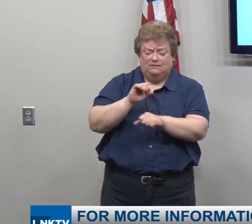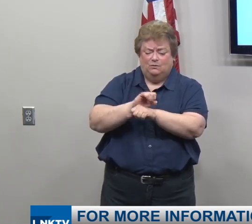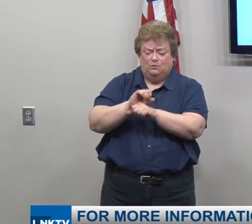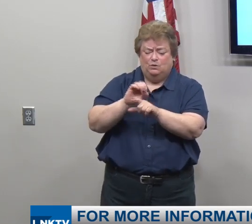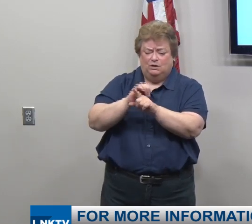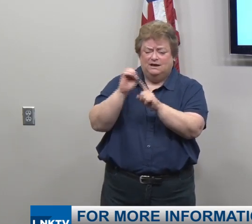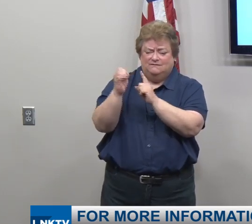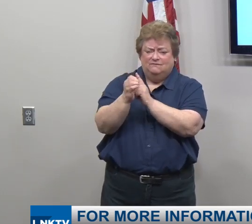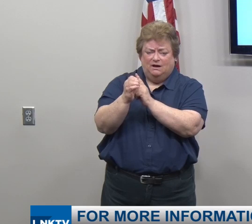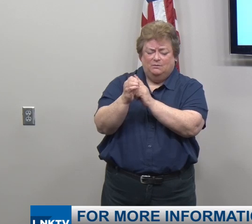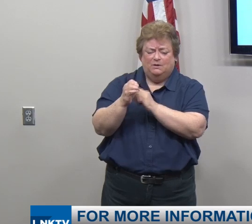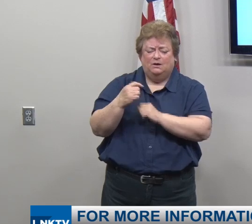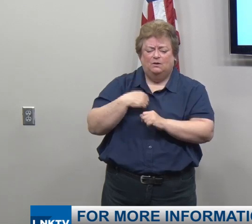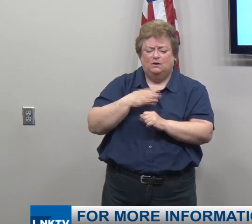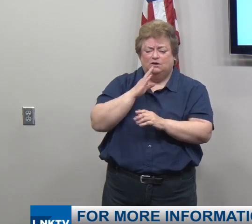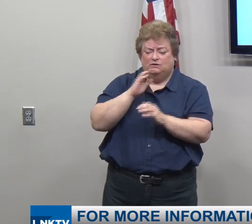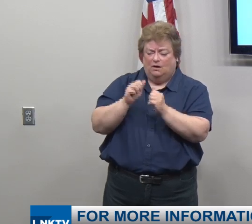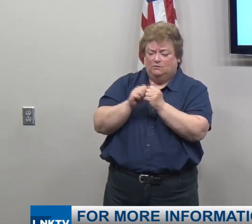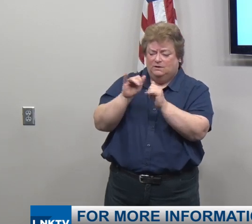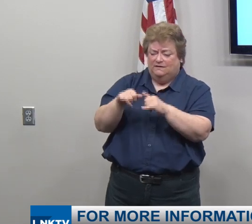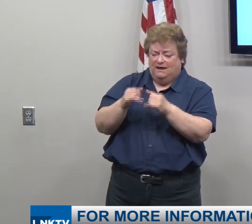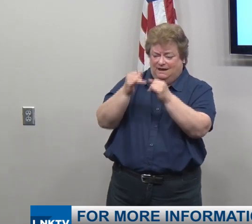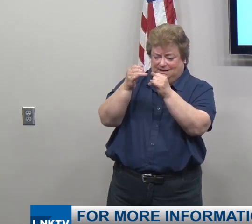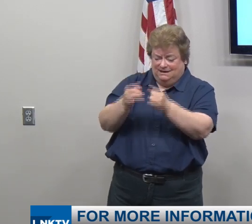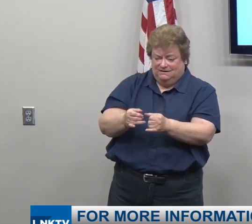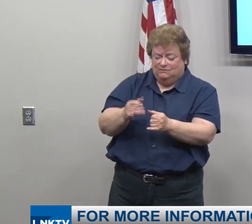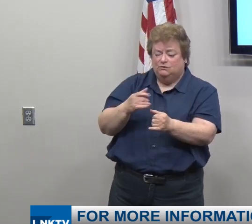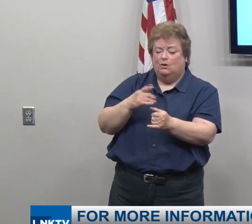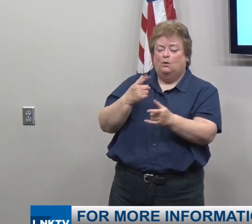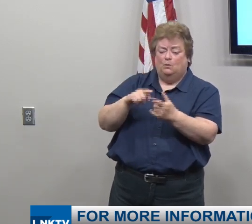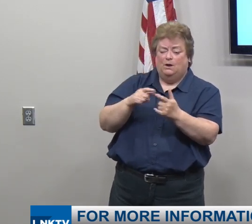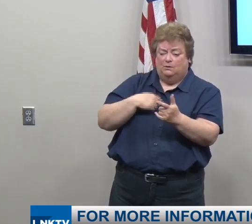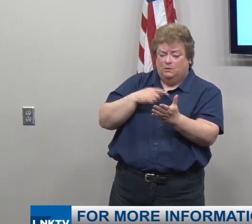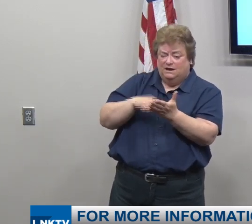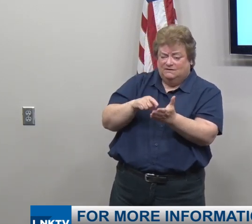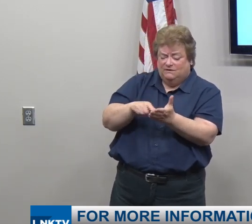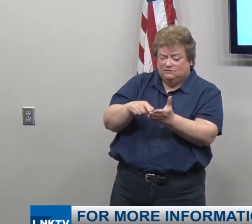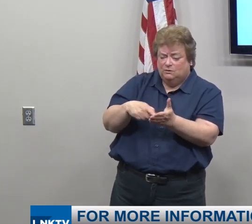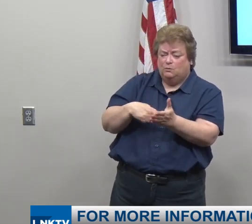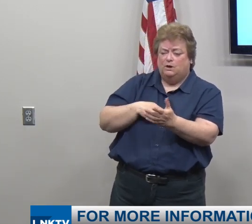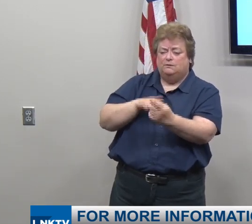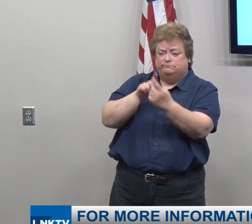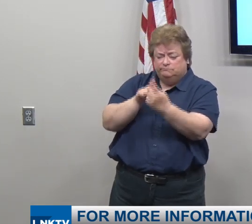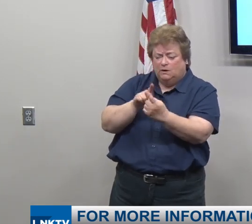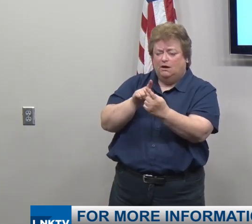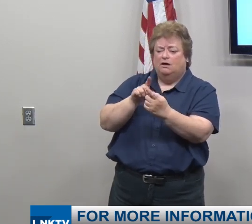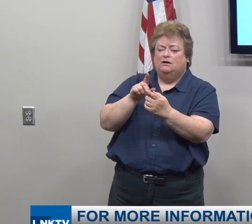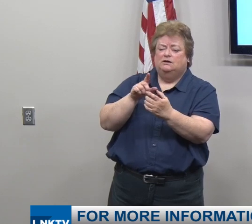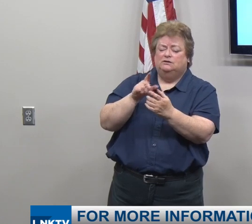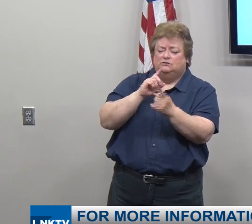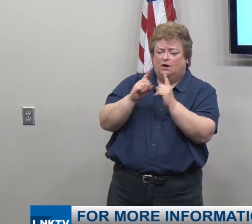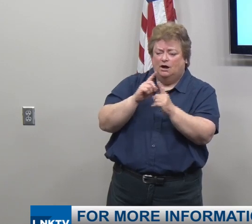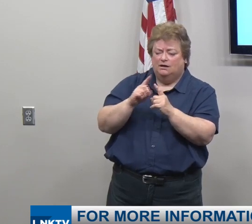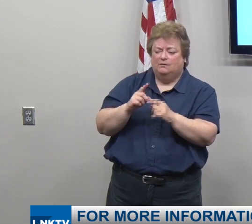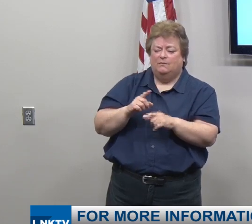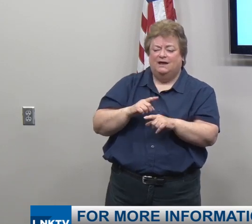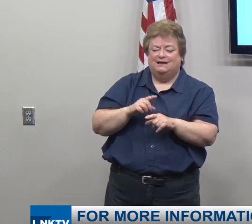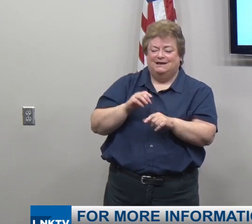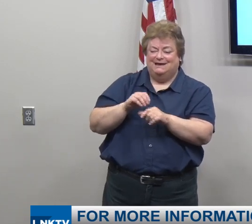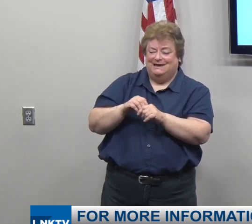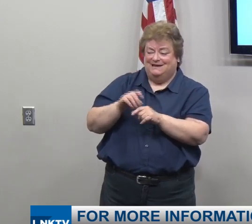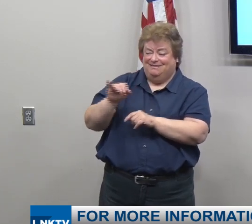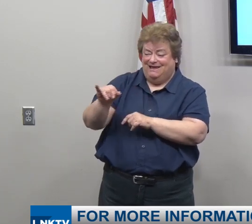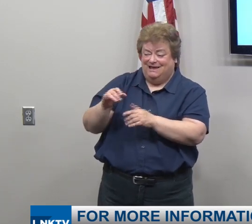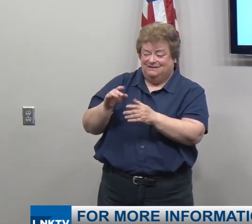we talk with the individual and we do the investigation, but as with any employer, we're not in the facility